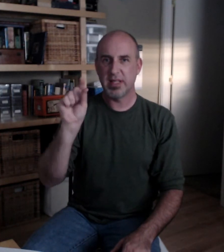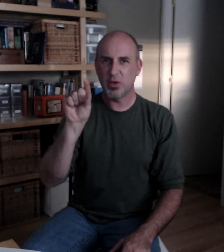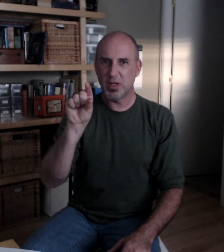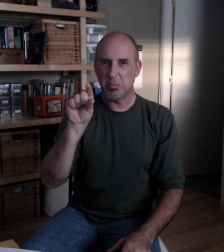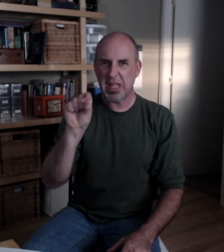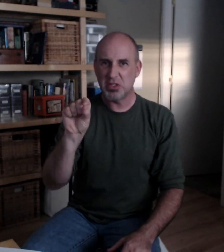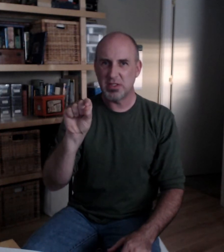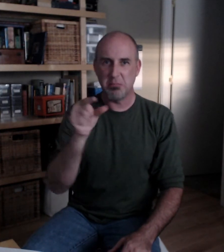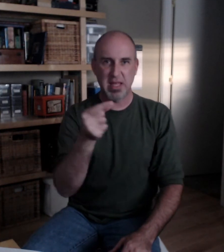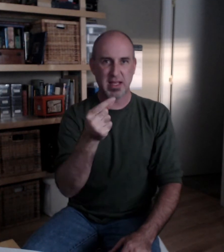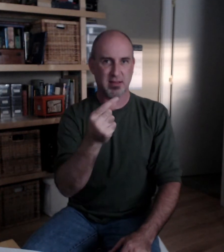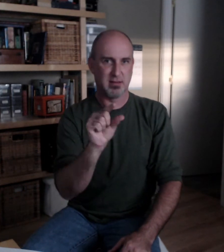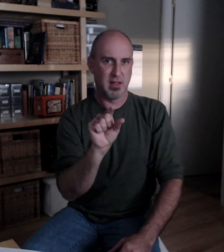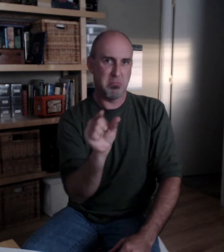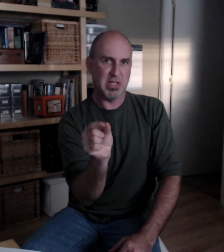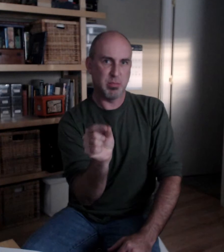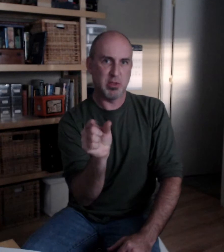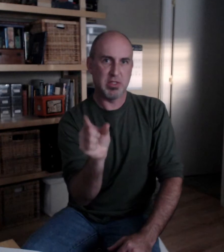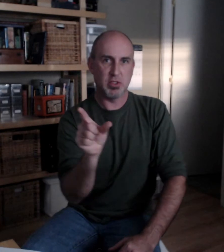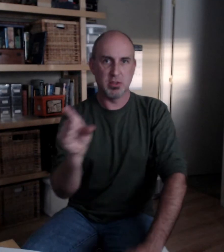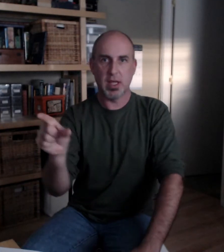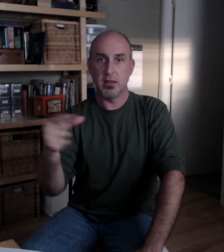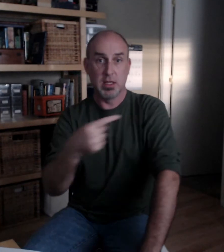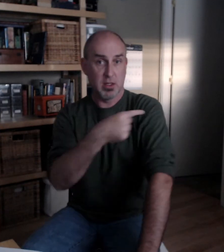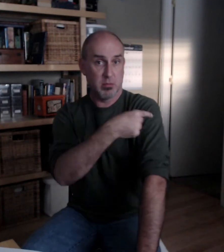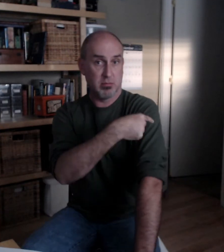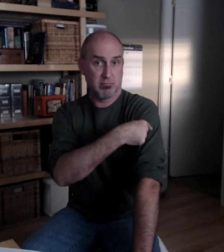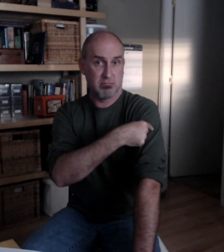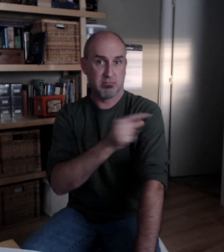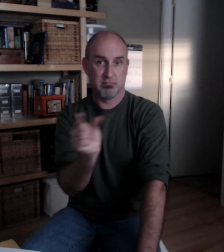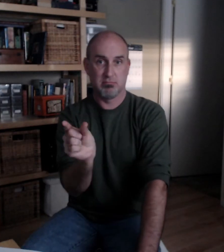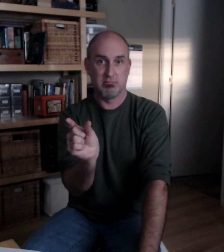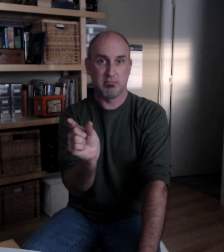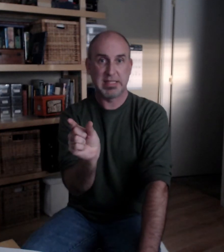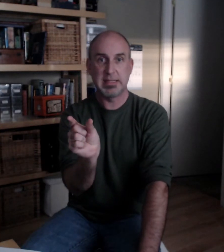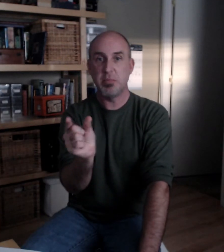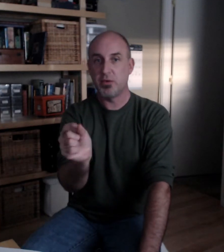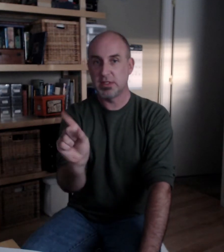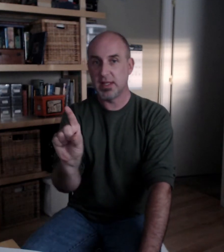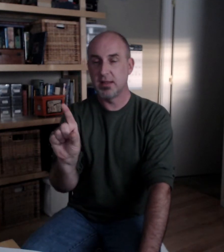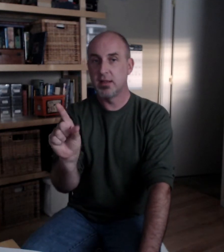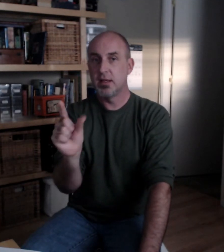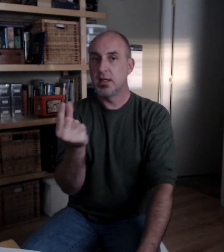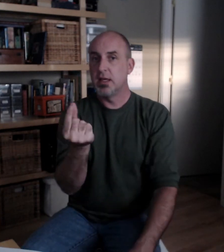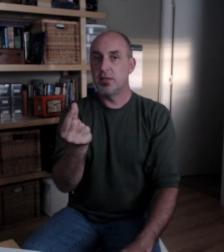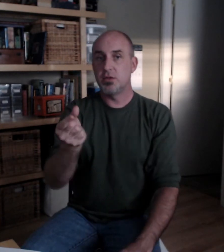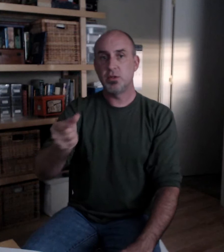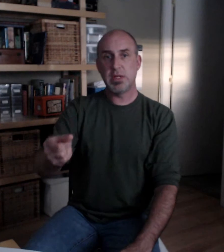you're going to pinch somebody. Pinch, pinch, pinch. Okay? Like it's St. Patrick's Day. There are two ways you